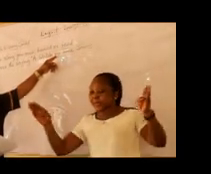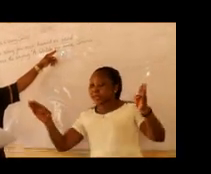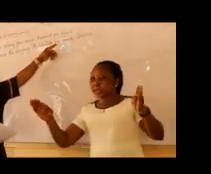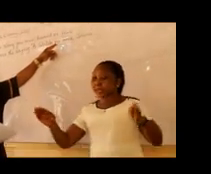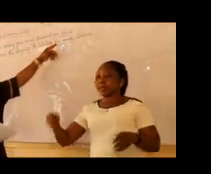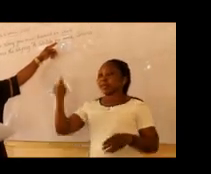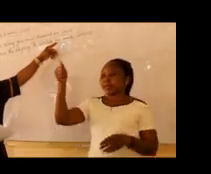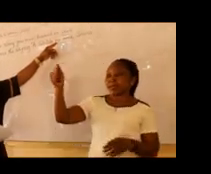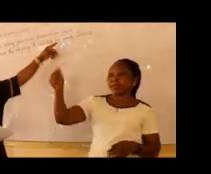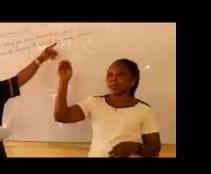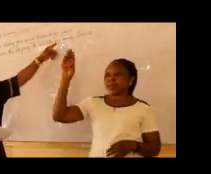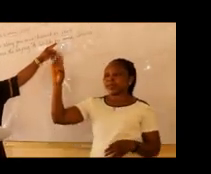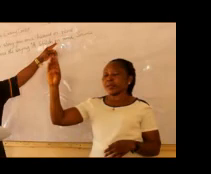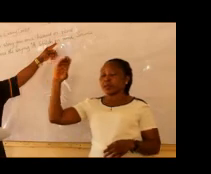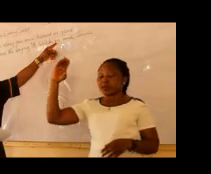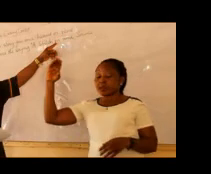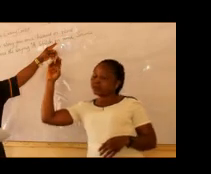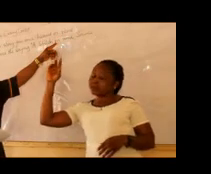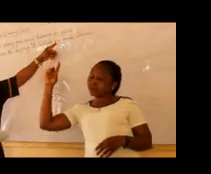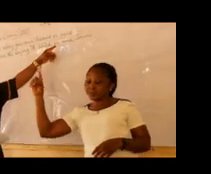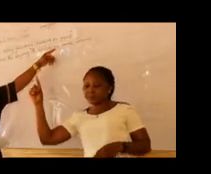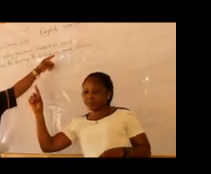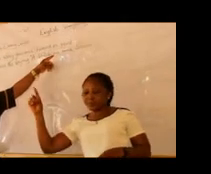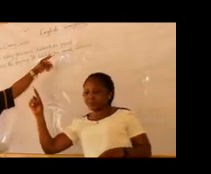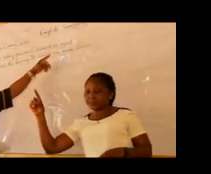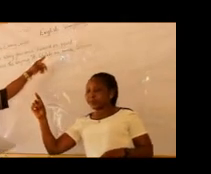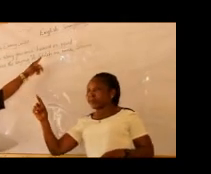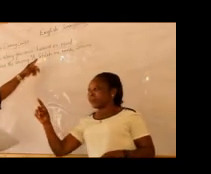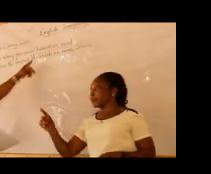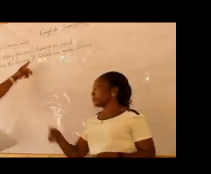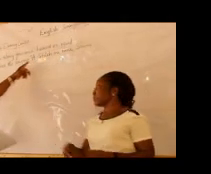Conjunctions, you don't start them with capitals.